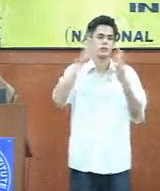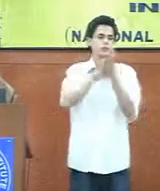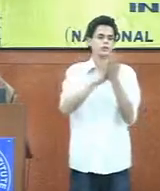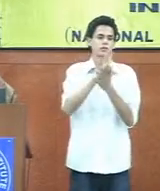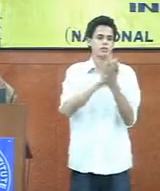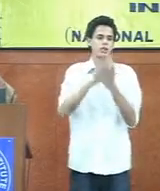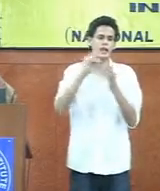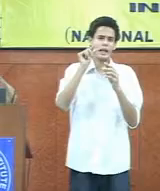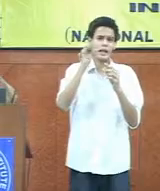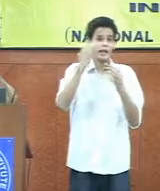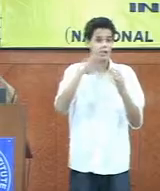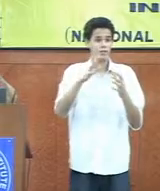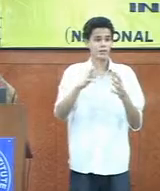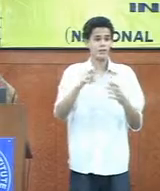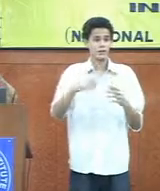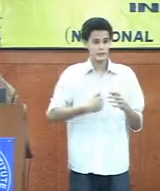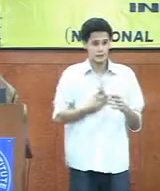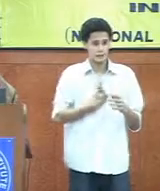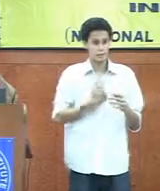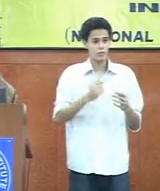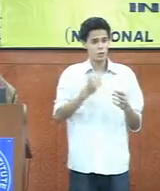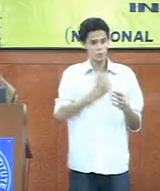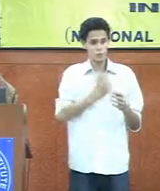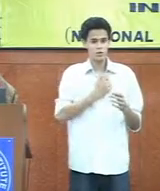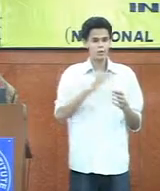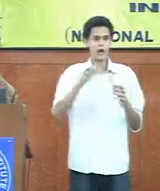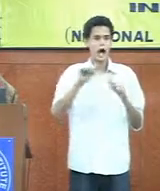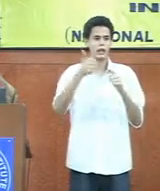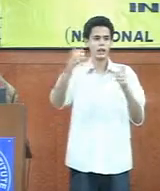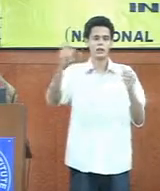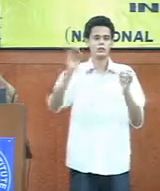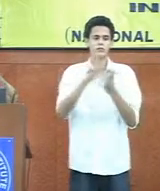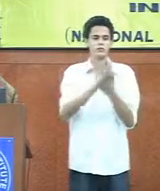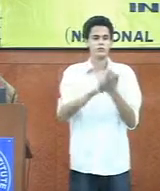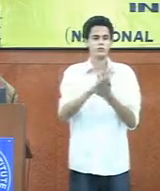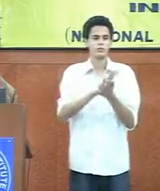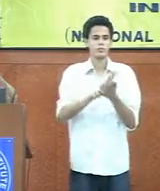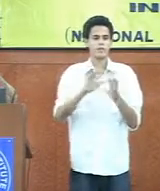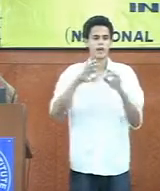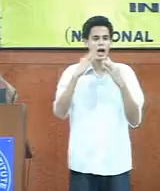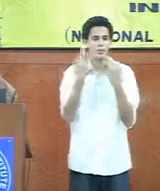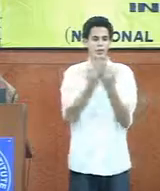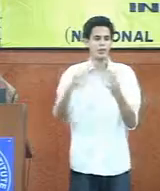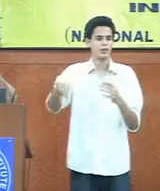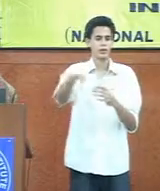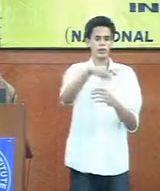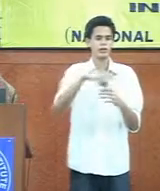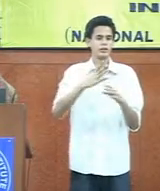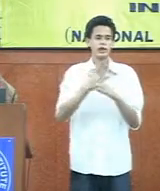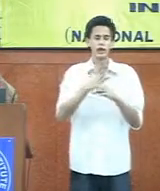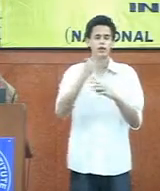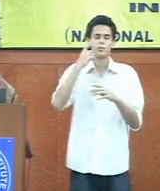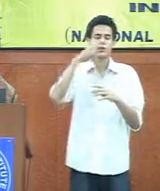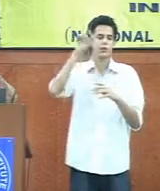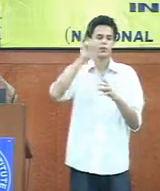then she gets a share in his self-acquired property, but not in the undivided family property.